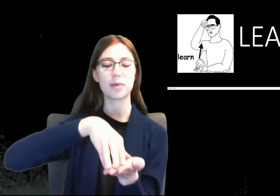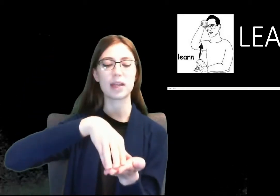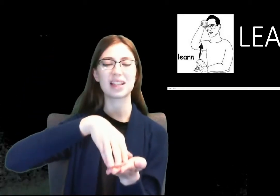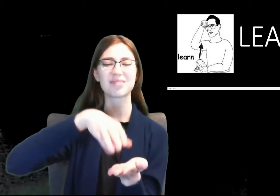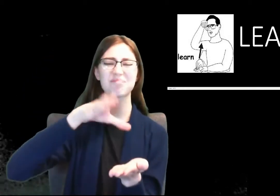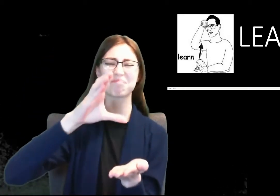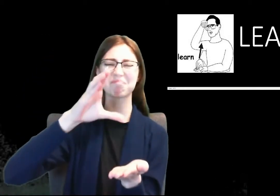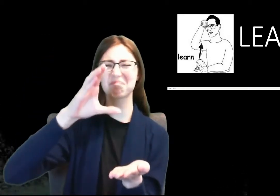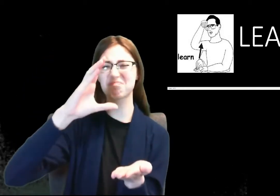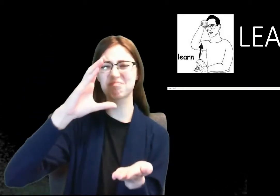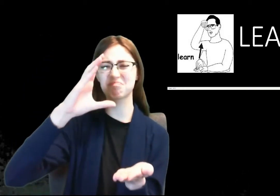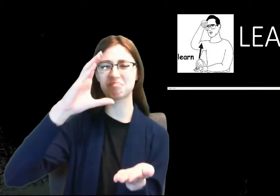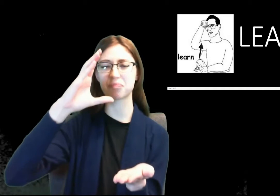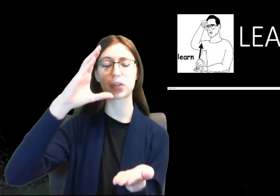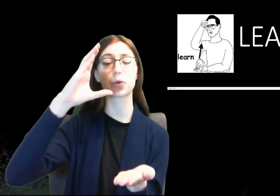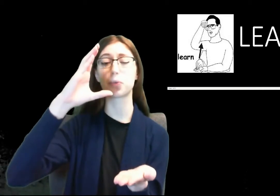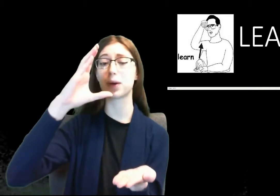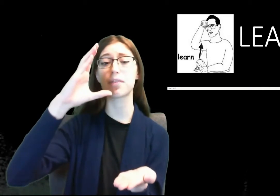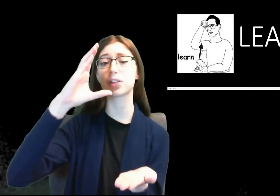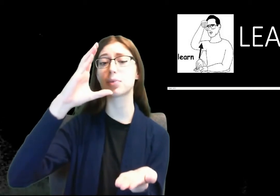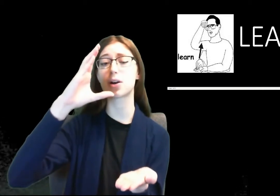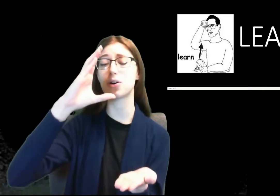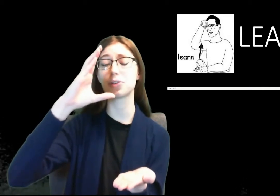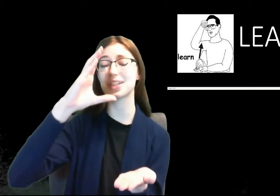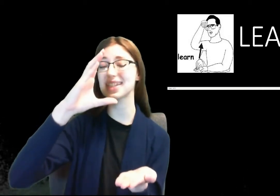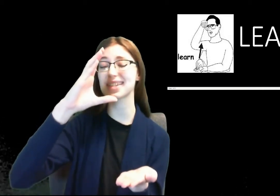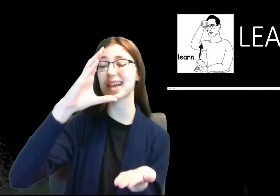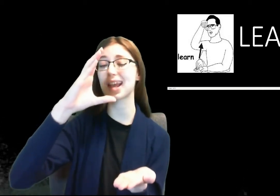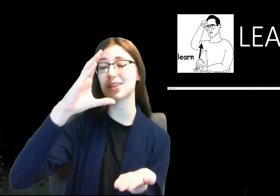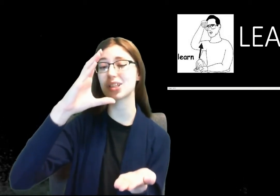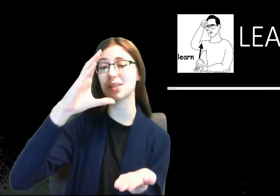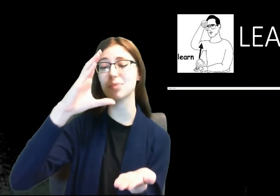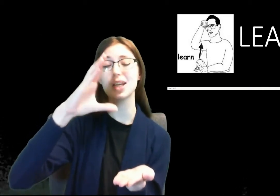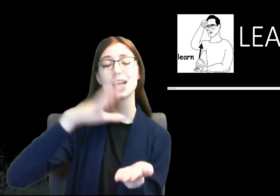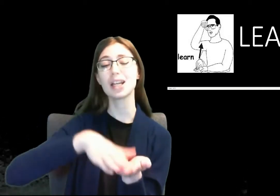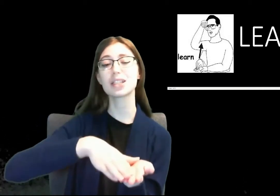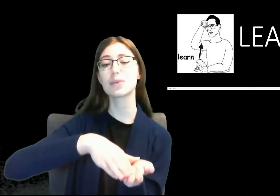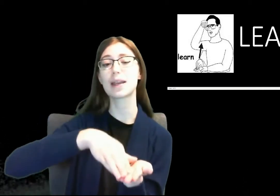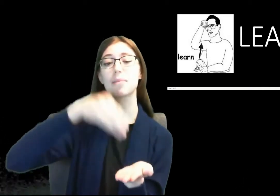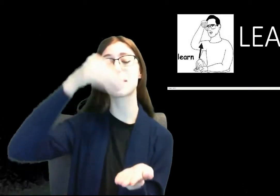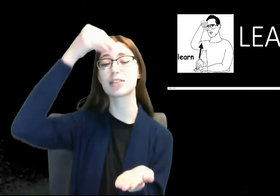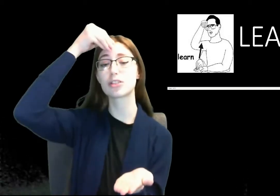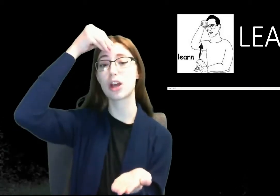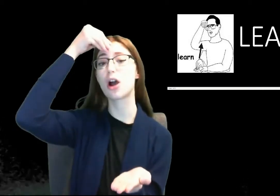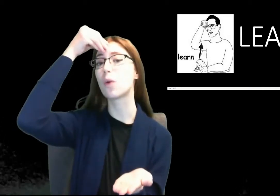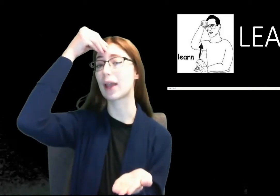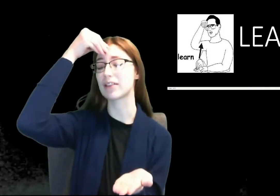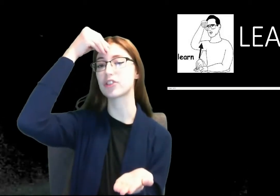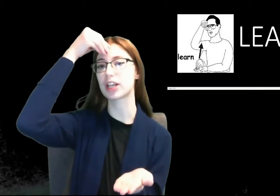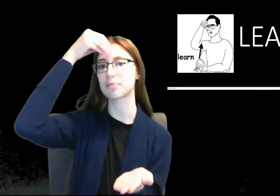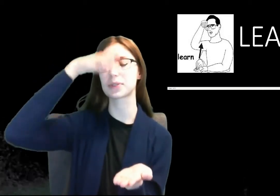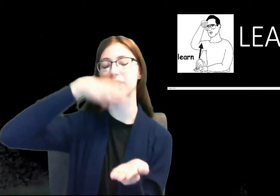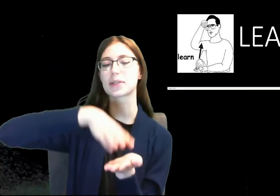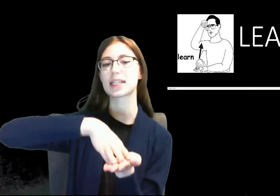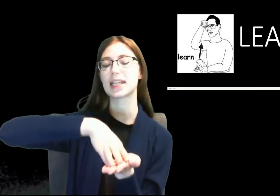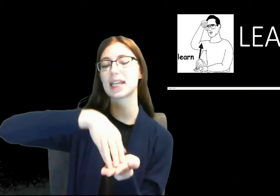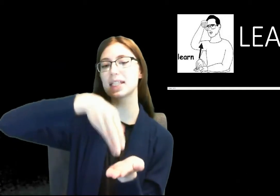a whatever you would call this hand shape into a pinched O hand shape. So it's going to end in